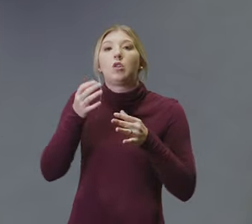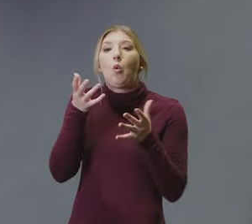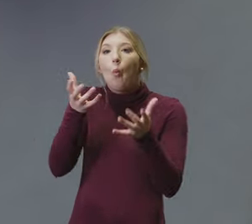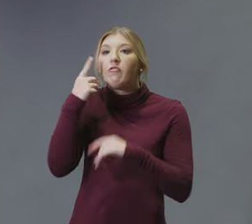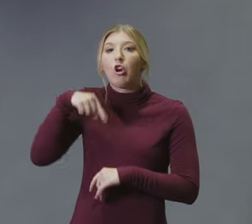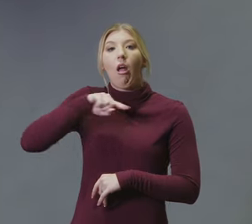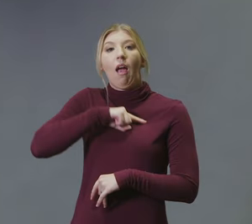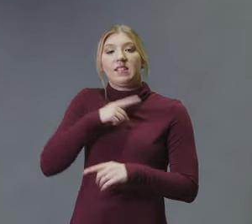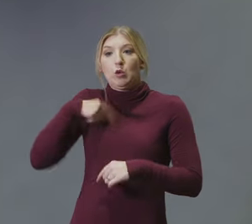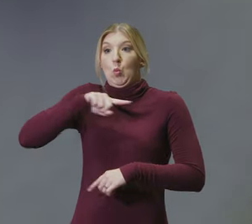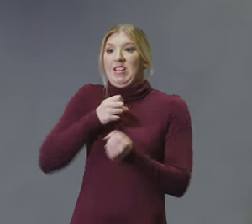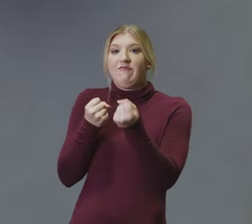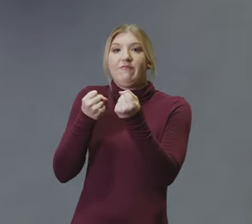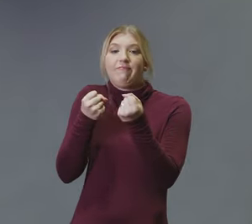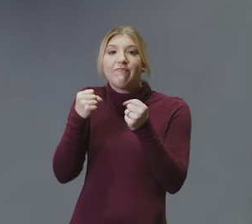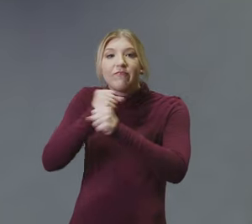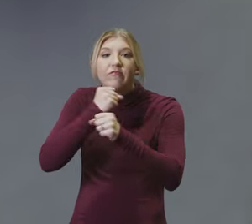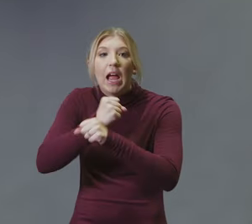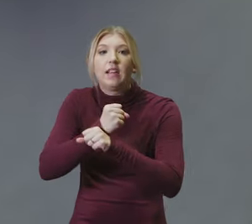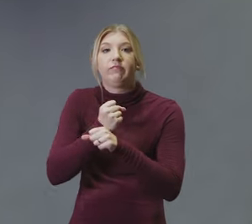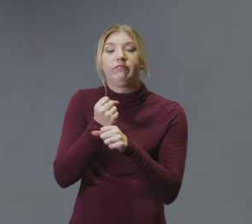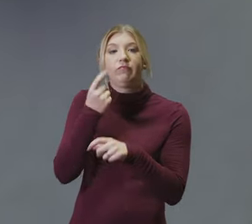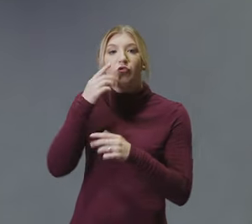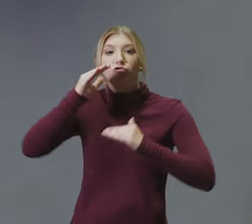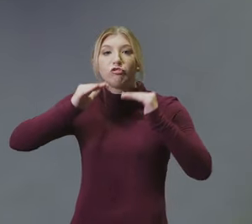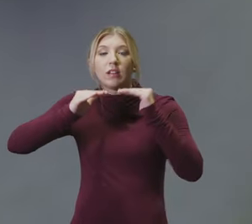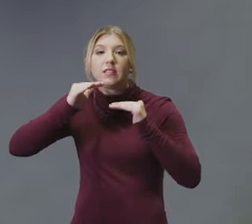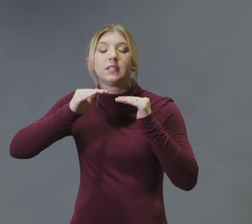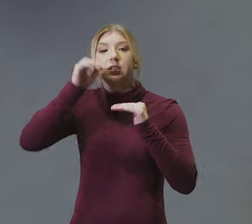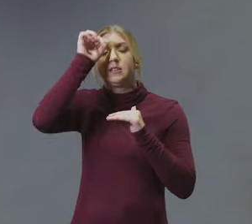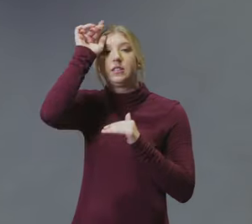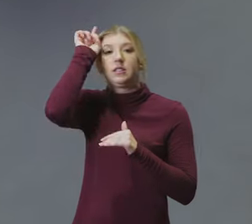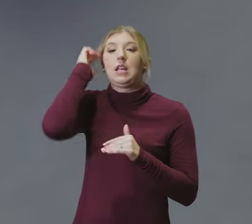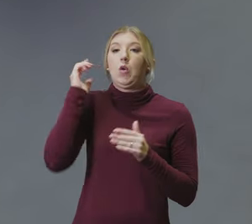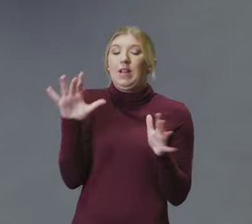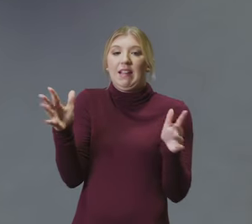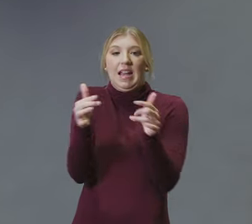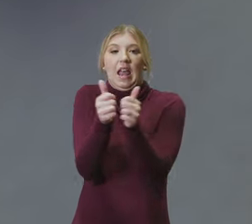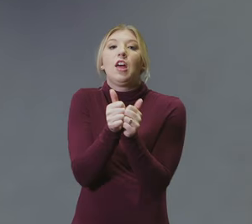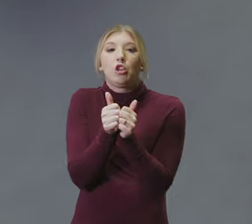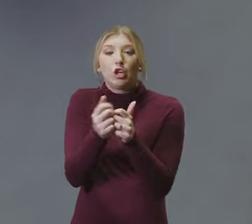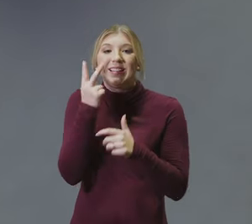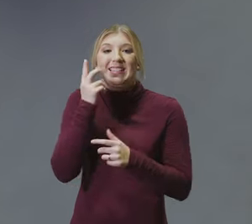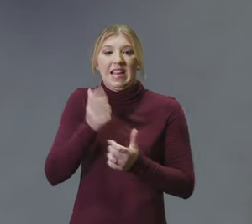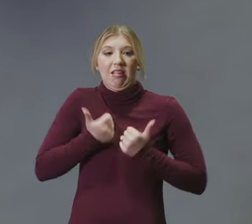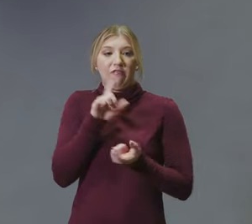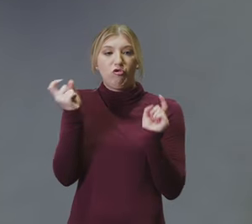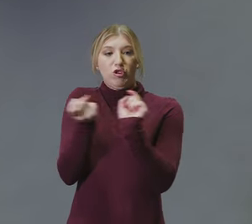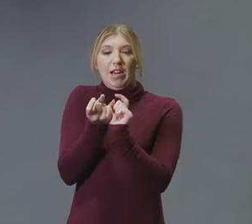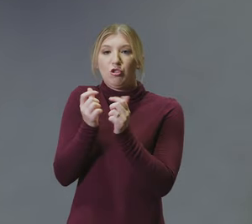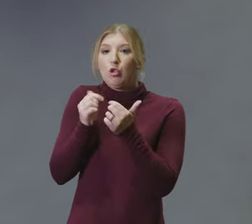we fight for justice. And we gather to love well, to see lives changed through Christ. And